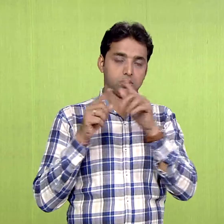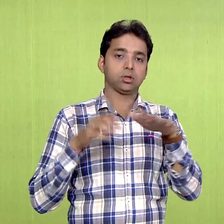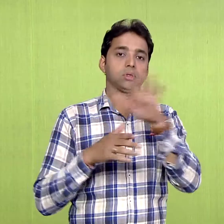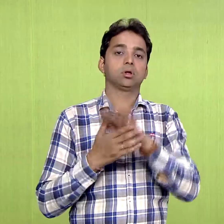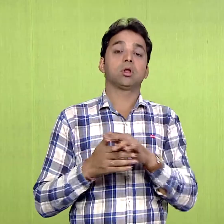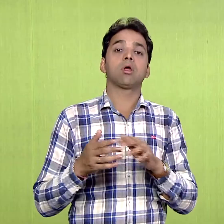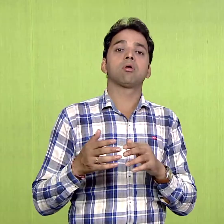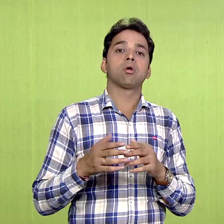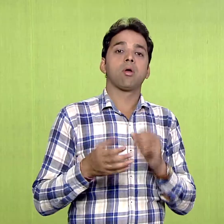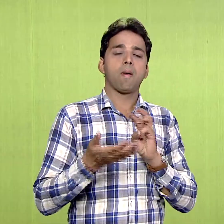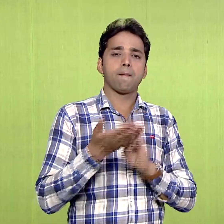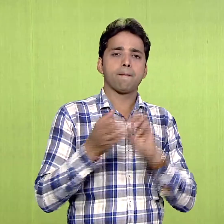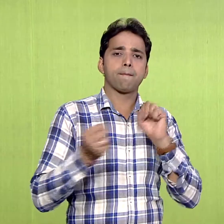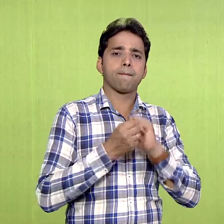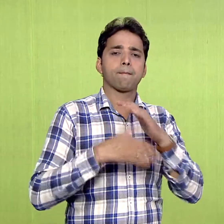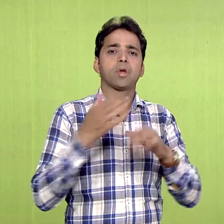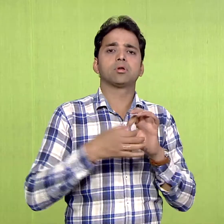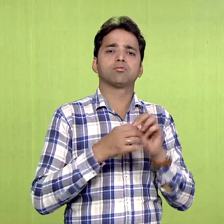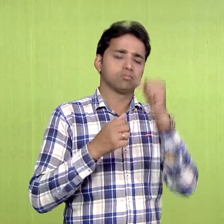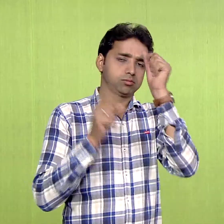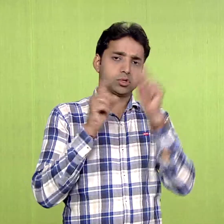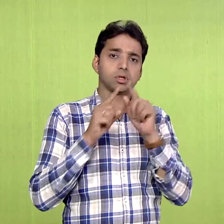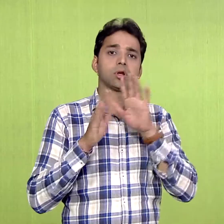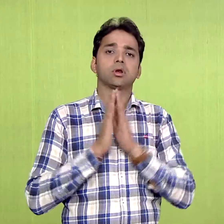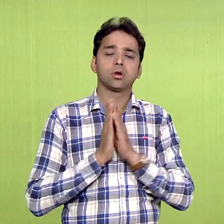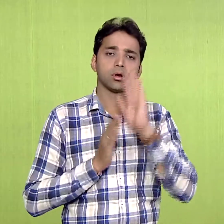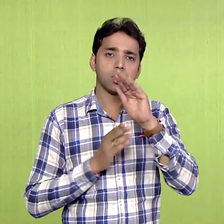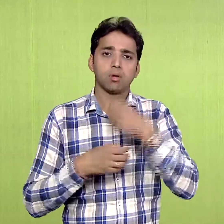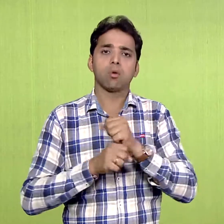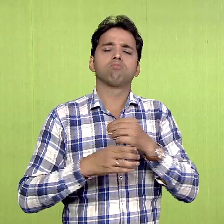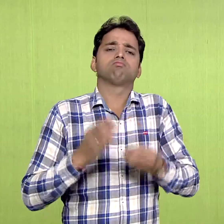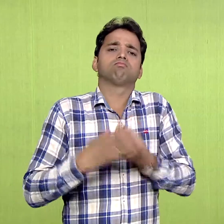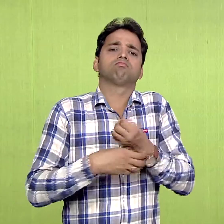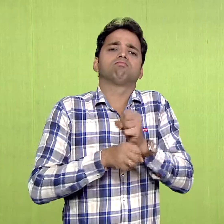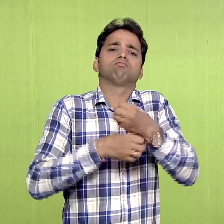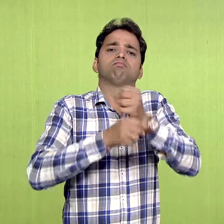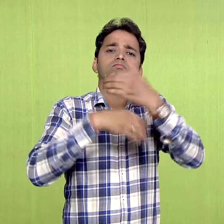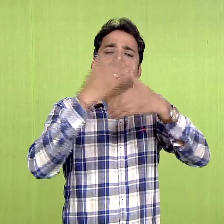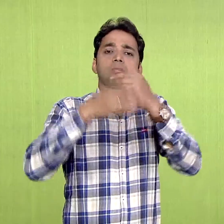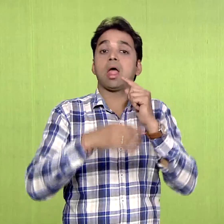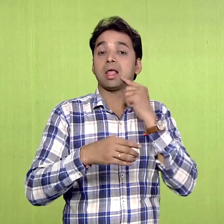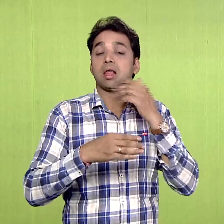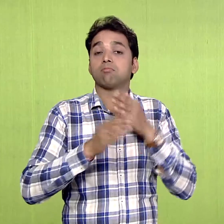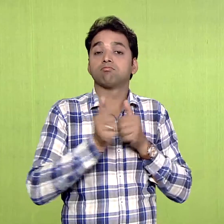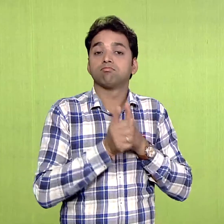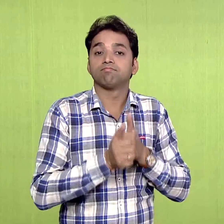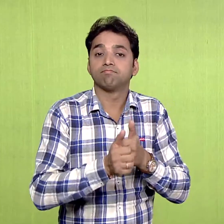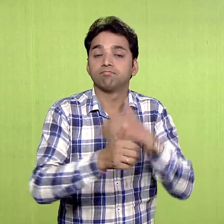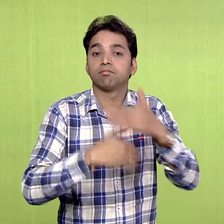magnificent temples were also constructed, and the style followed by them is referred to as